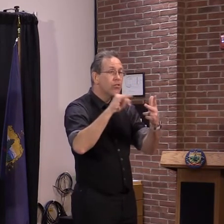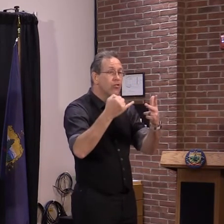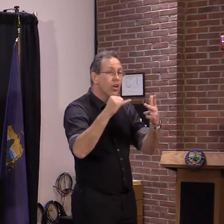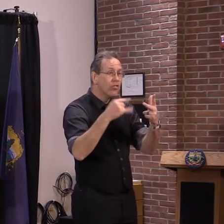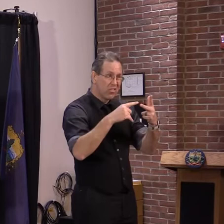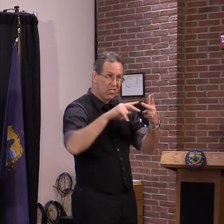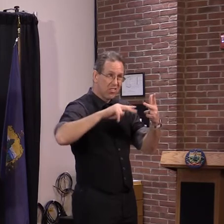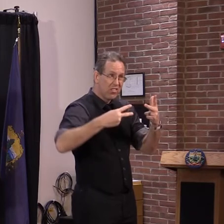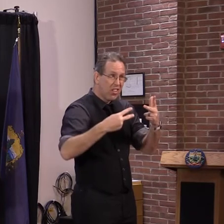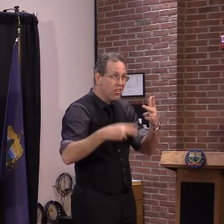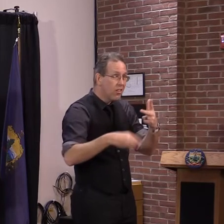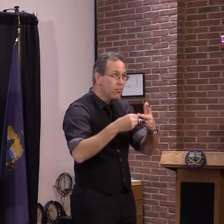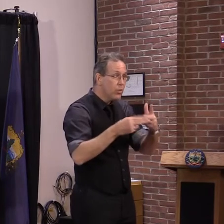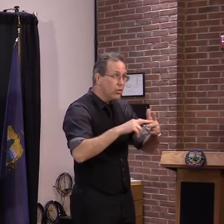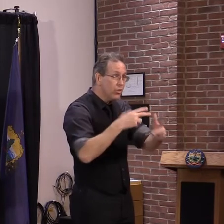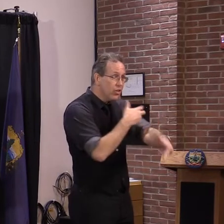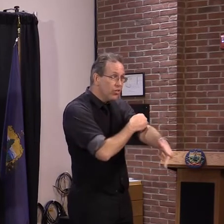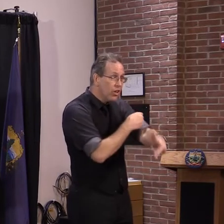getting an mRNA